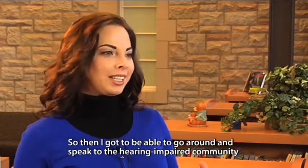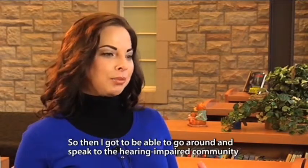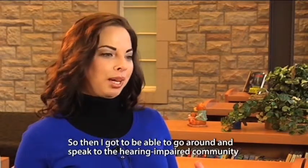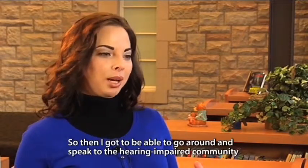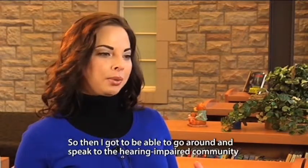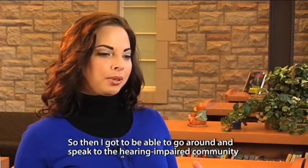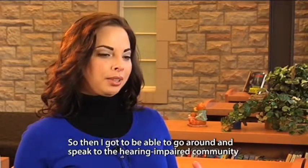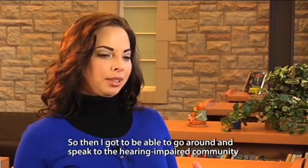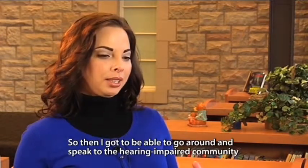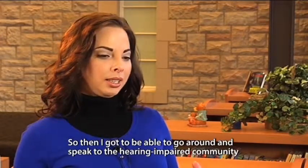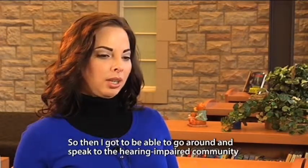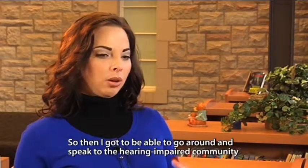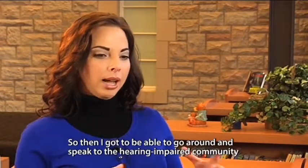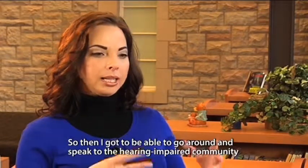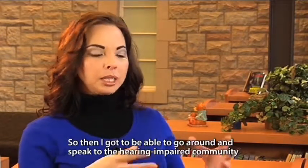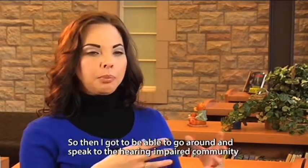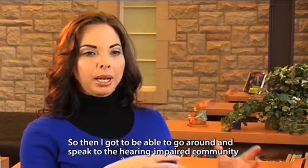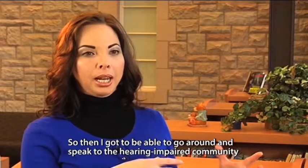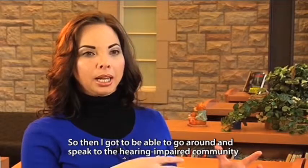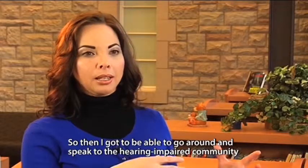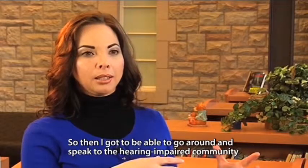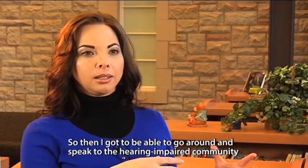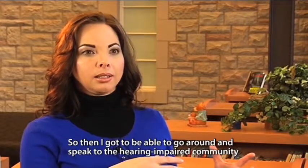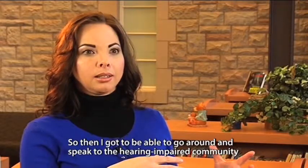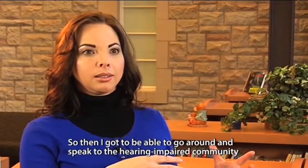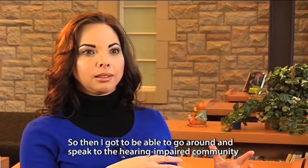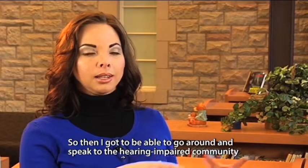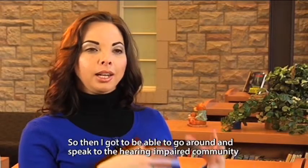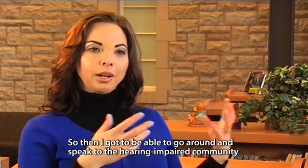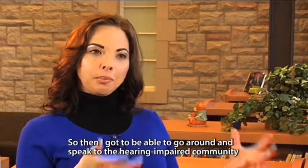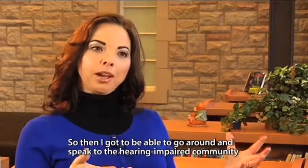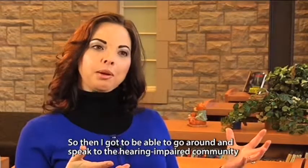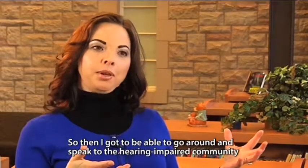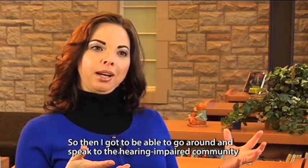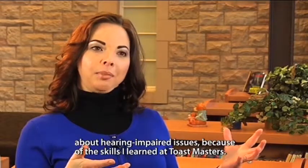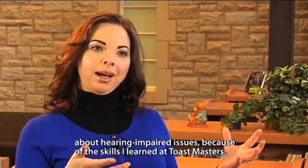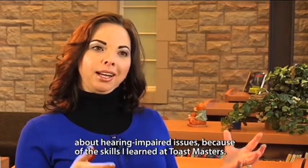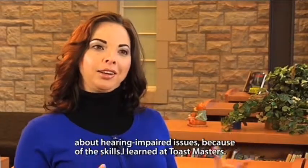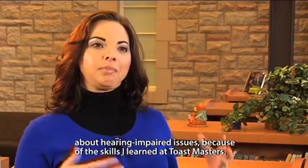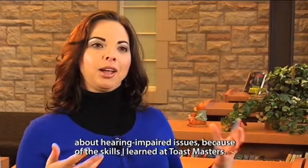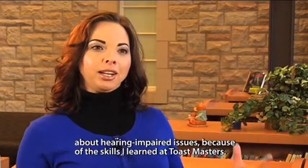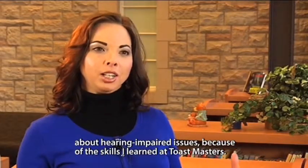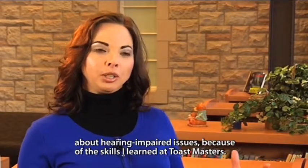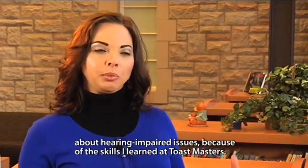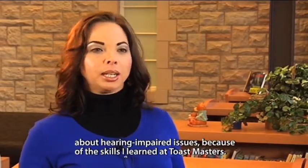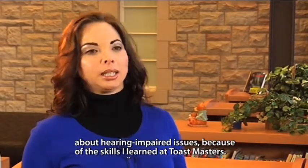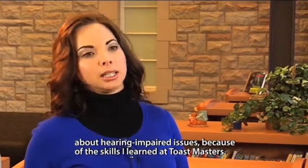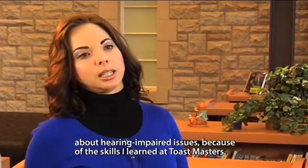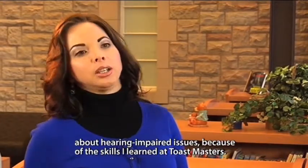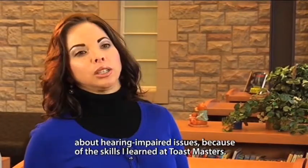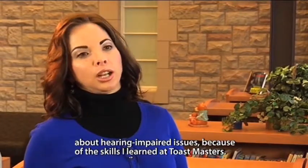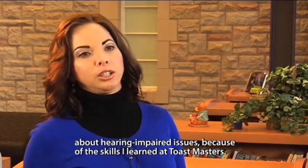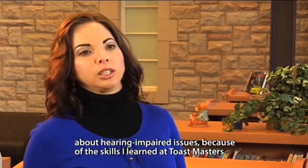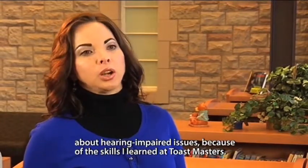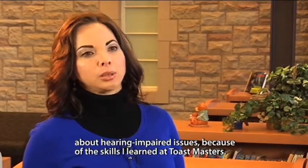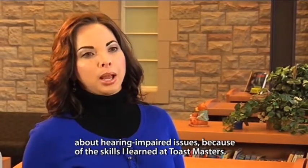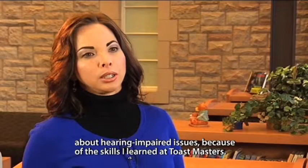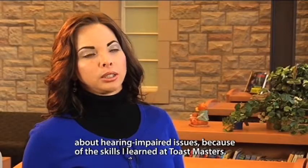be able to go around and speak to the hearing impaired community about hearing impaired issues because of the skills I learned in Toastmasters.